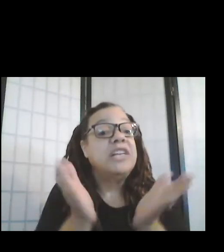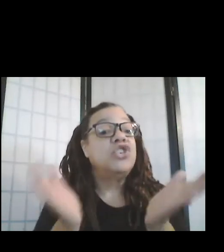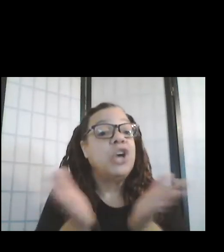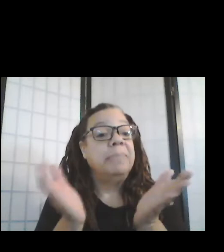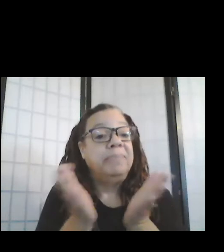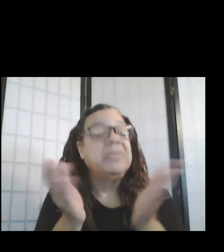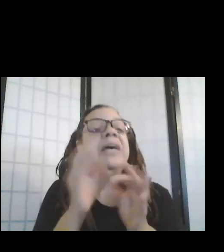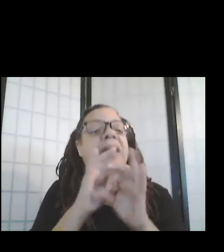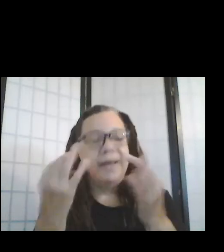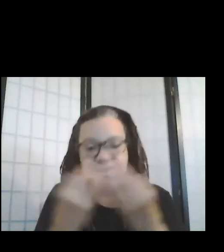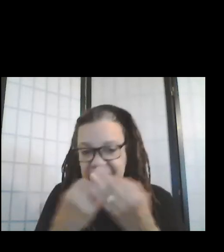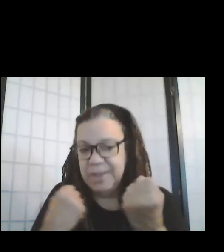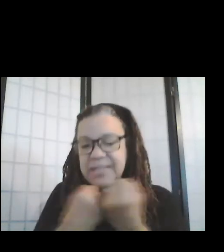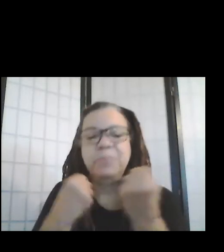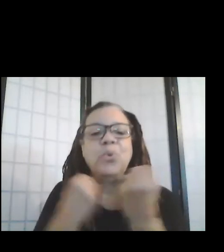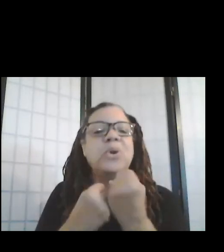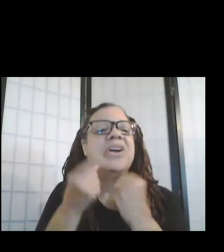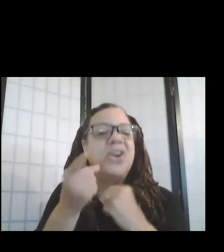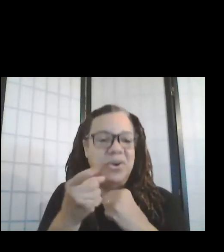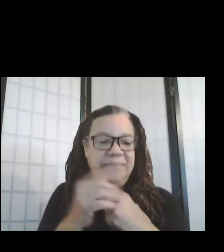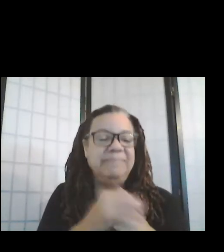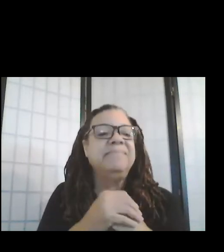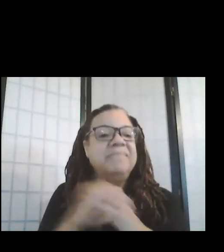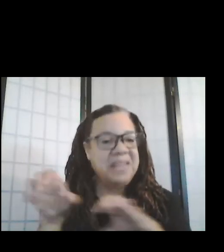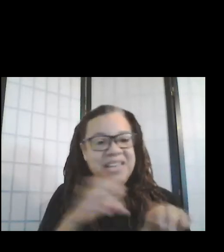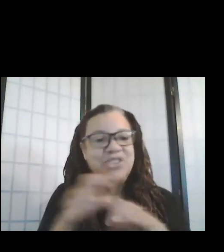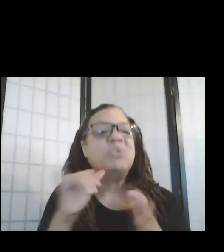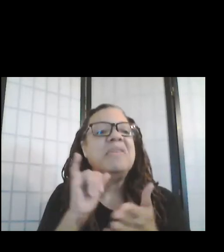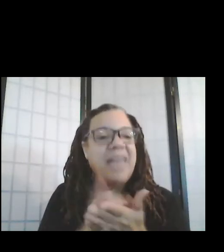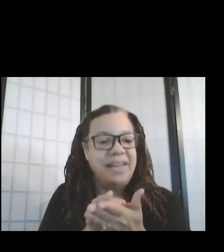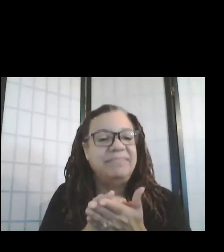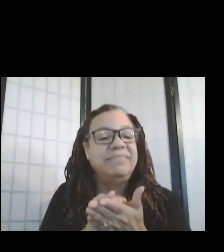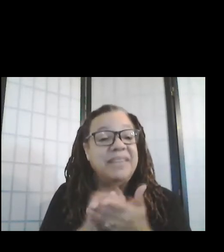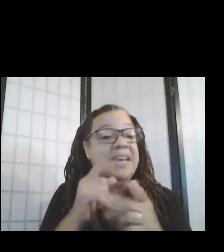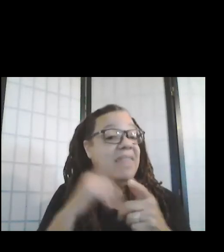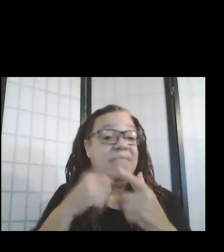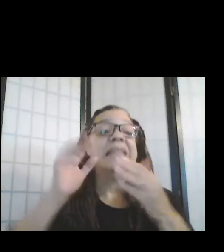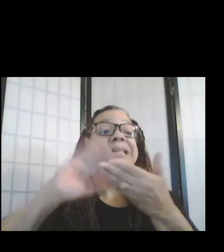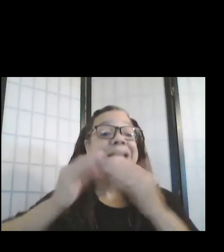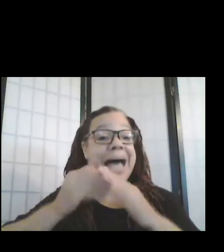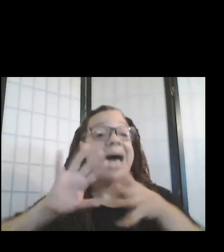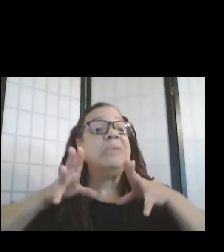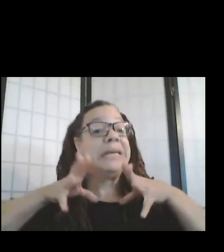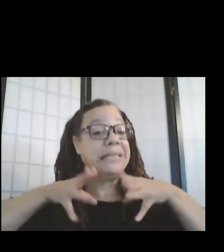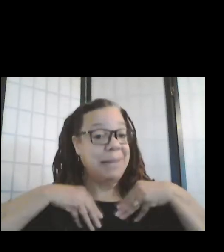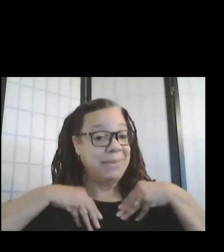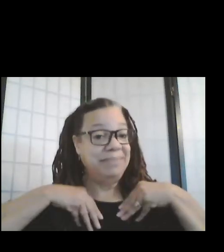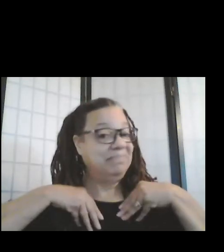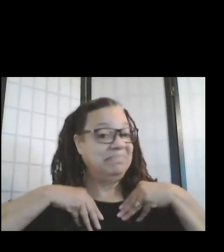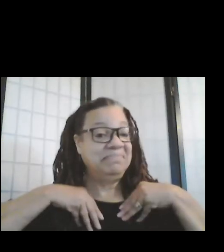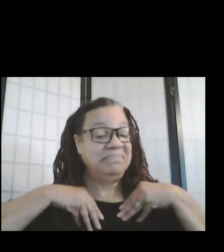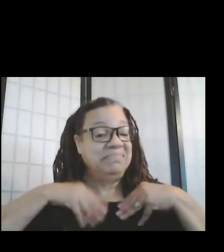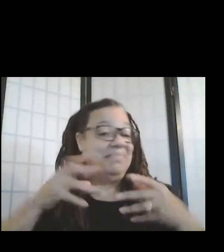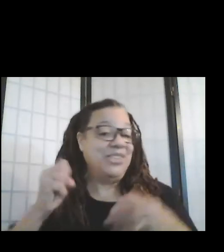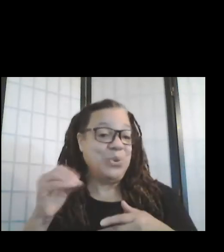family supported her in doing this thing, even though it was humorous. And then as her town tried to limit her, she didn't accept their